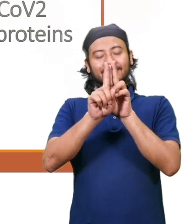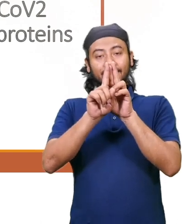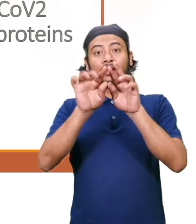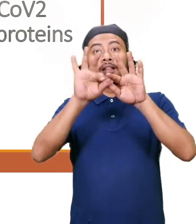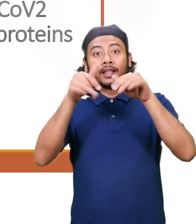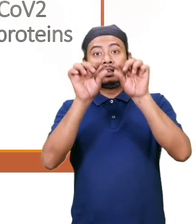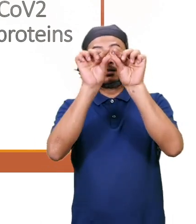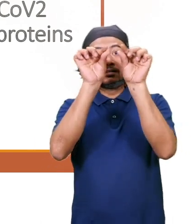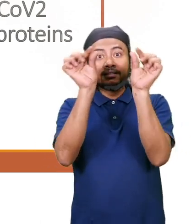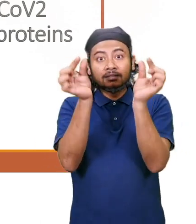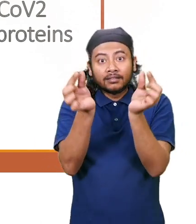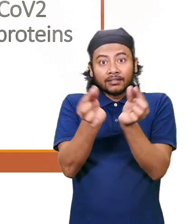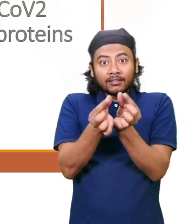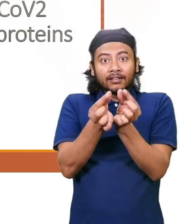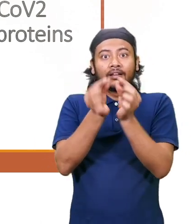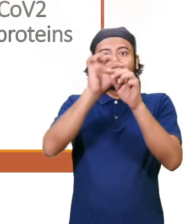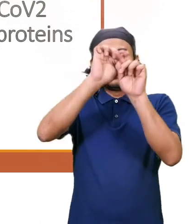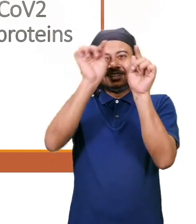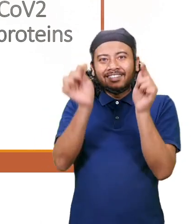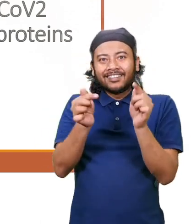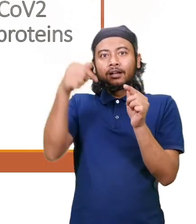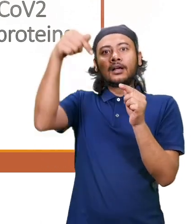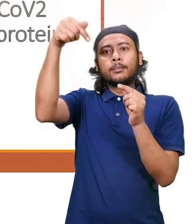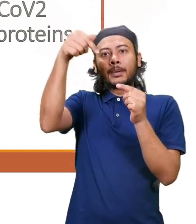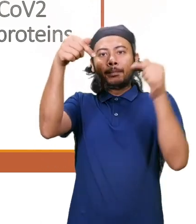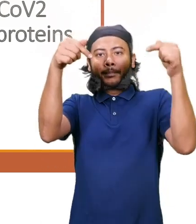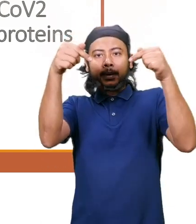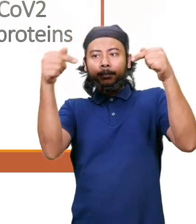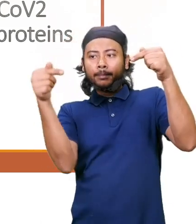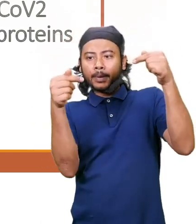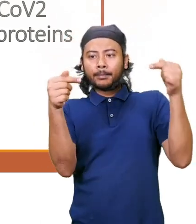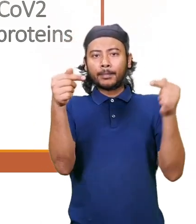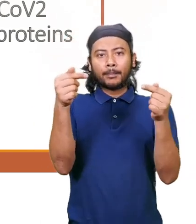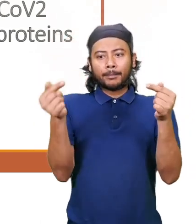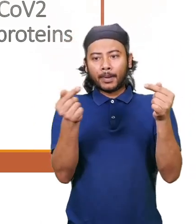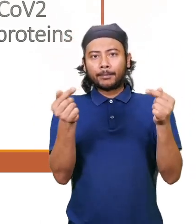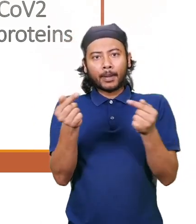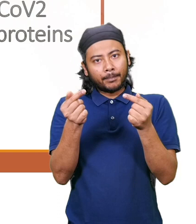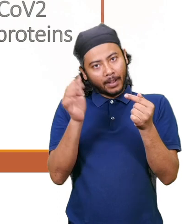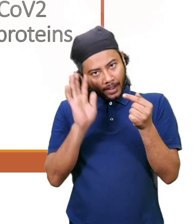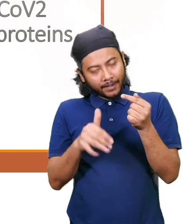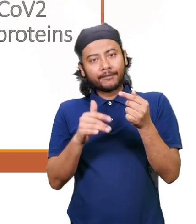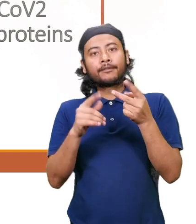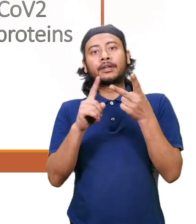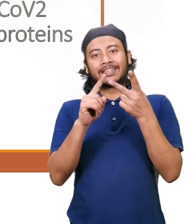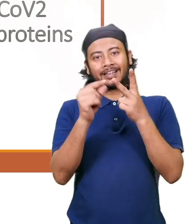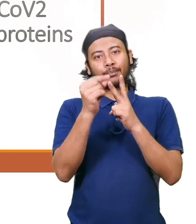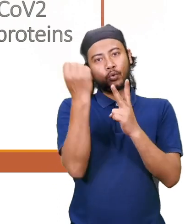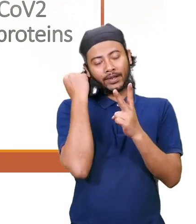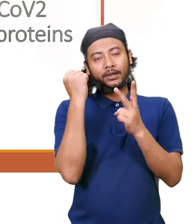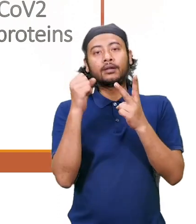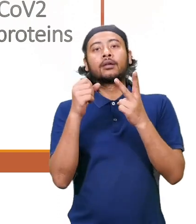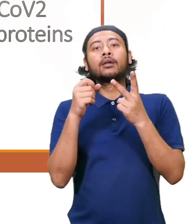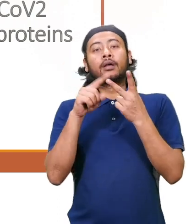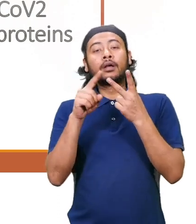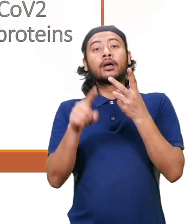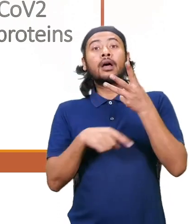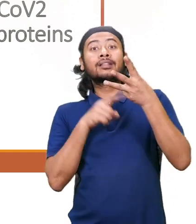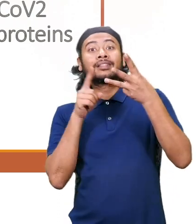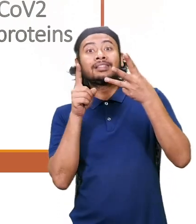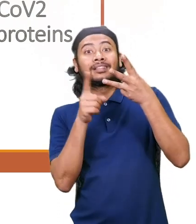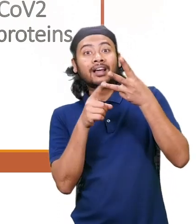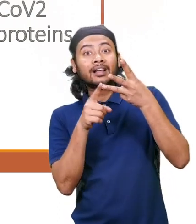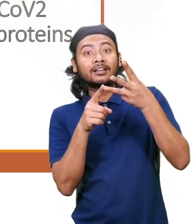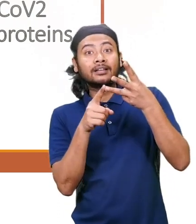spike protein, which is on the surface of the virus, envelope protein, which is also on the surface but embedded